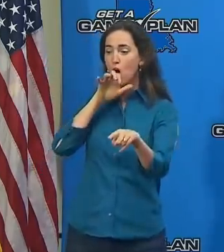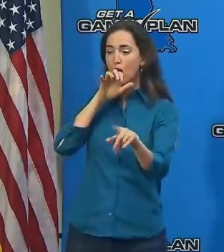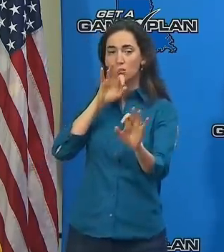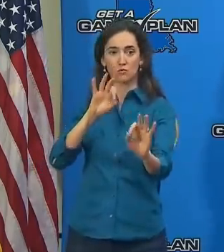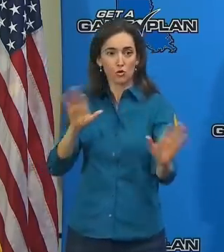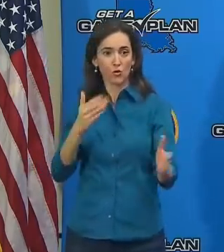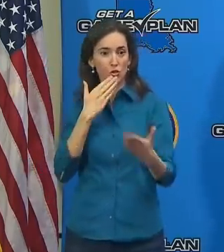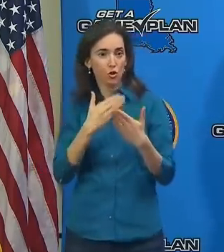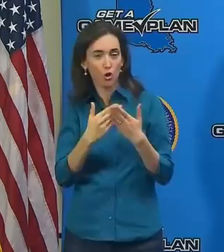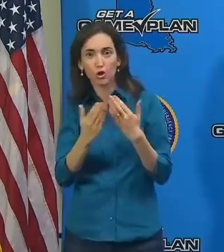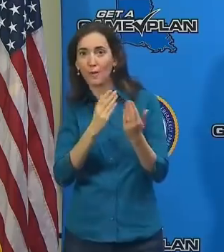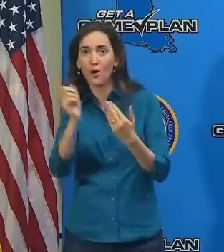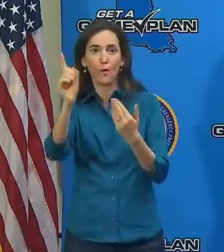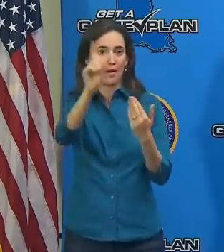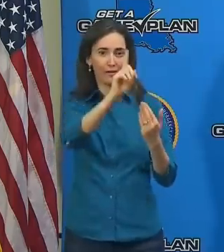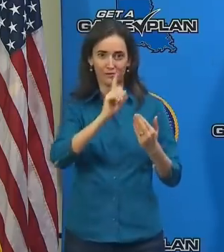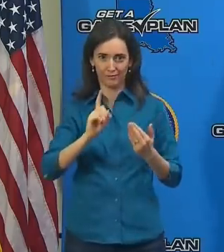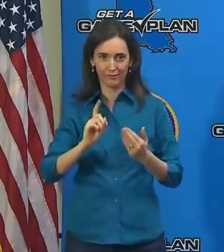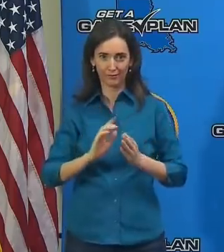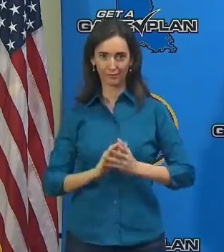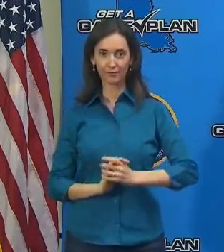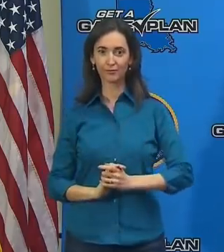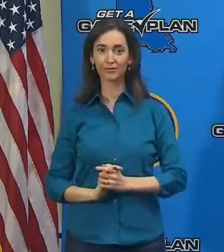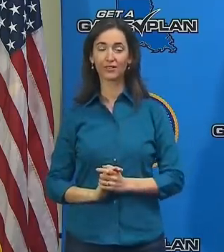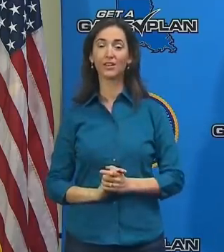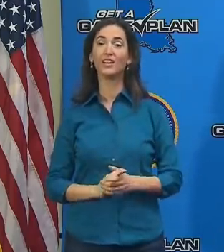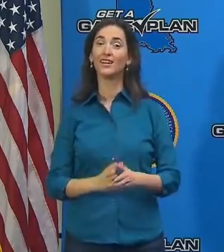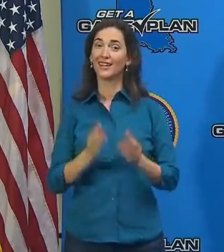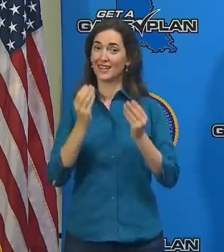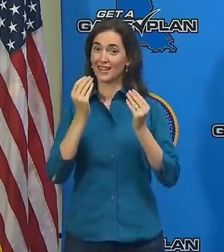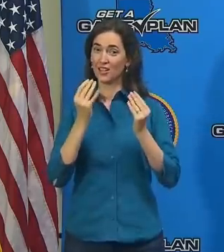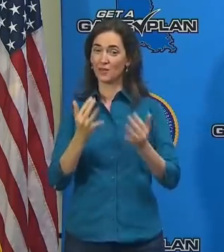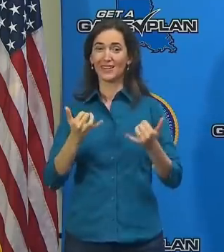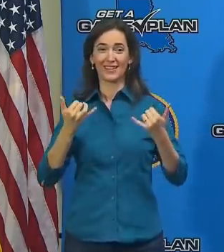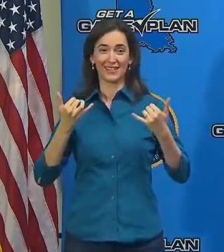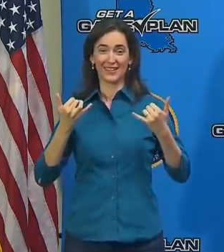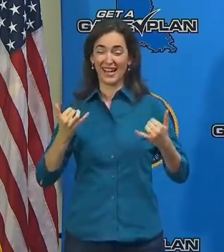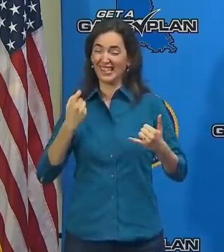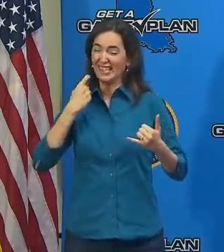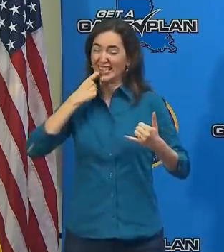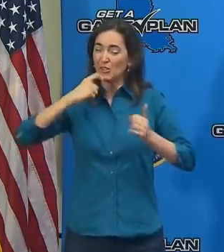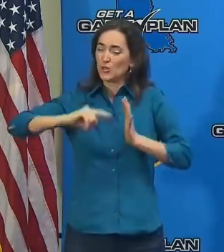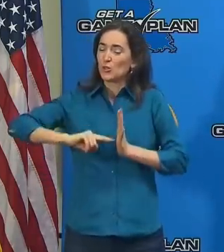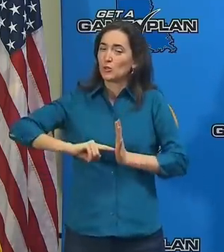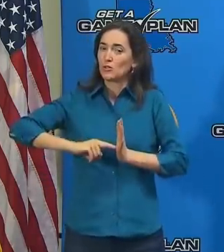from. But I can also tell you that we are just getting started.